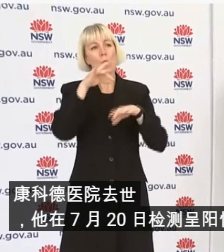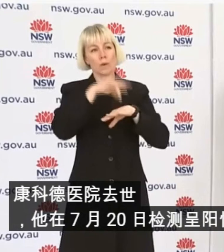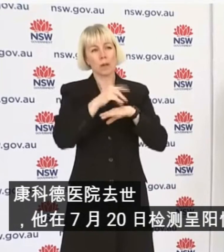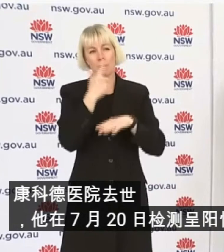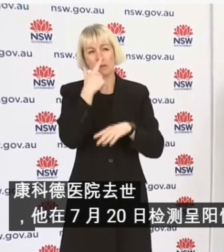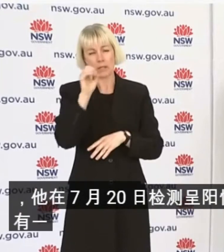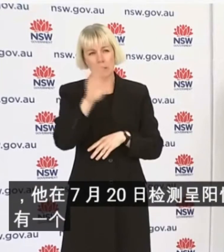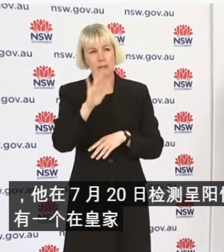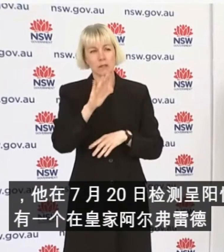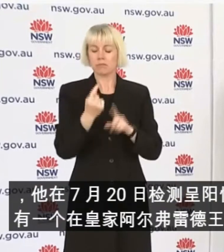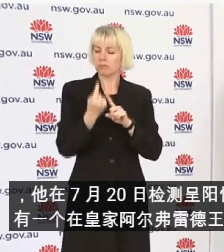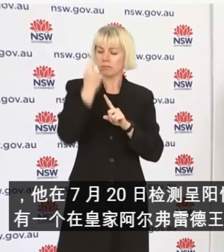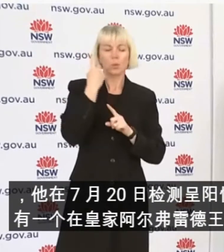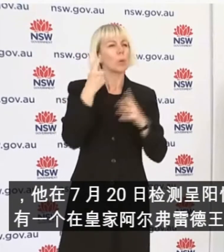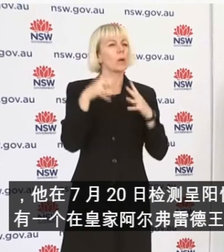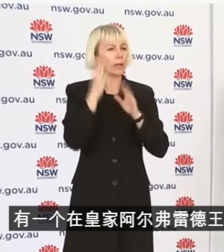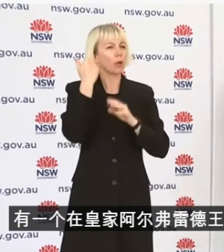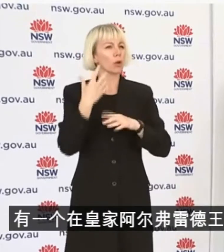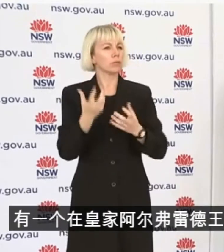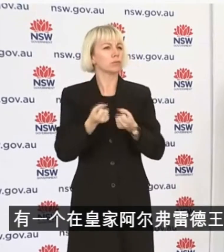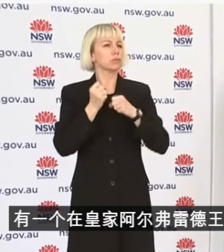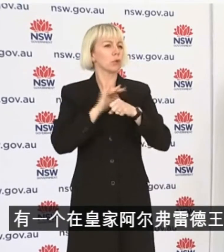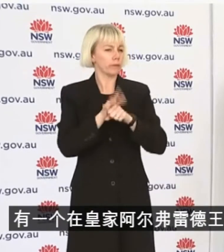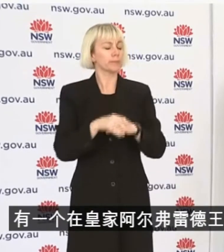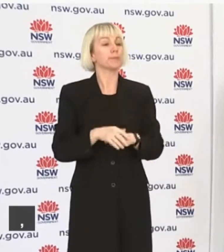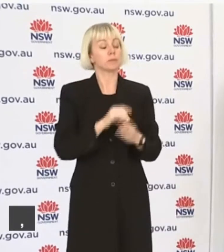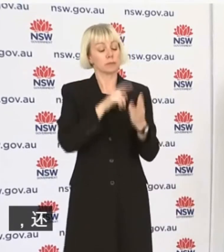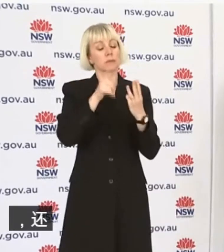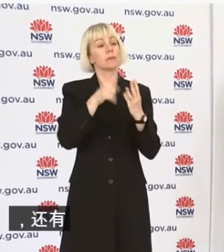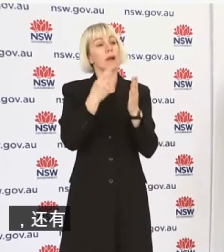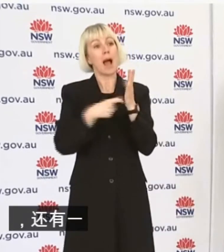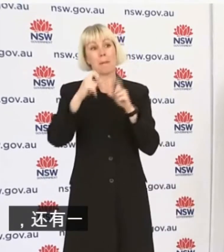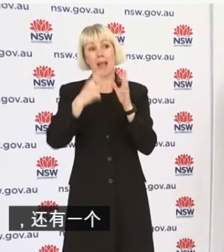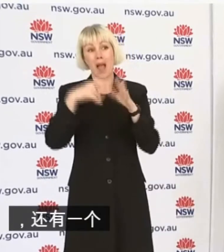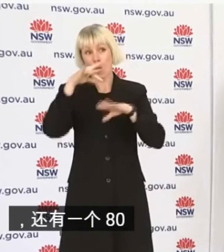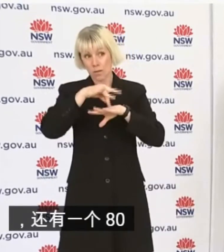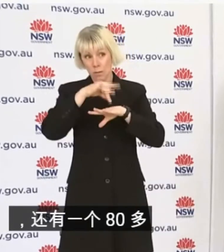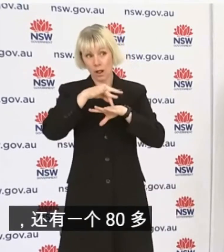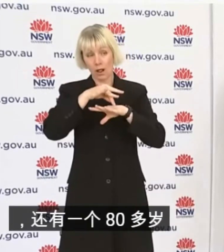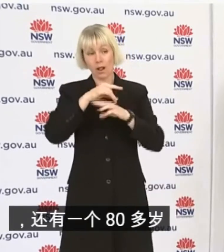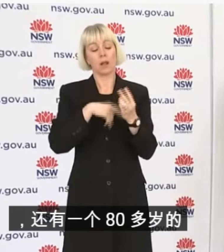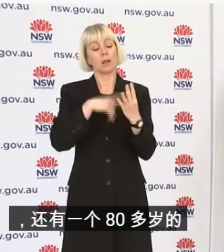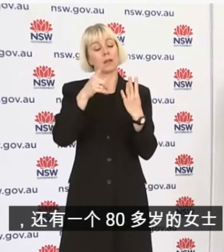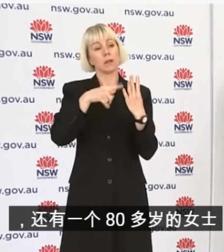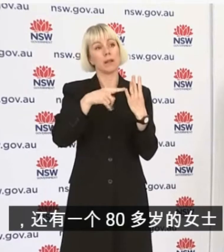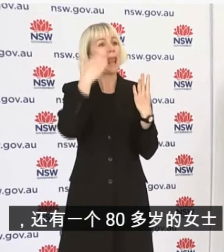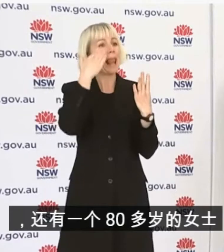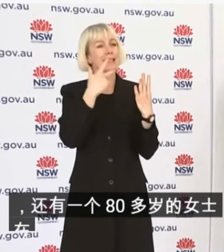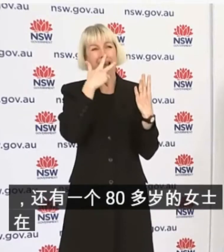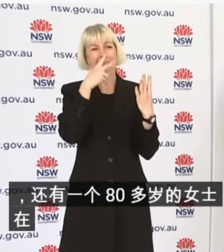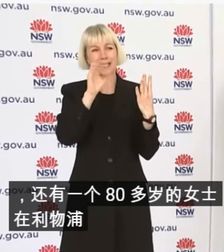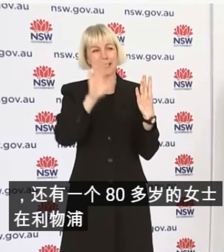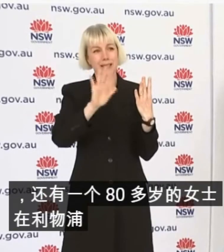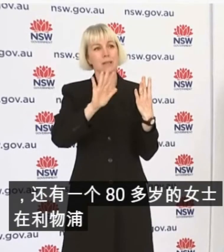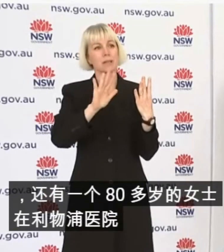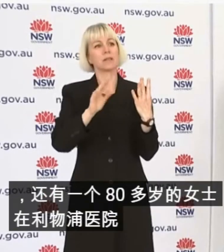20th. There was a man who died in Royal Prince Alfred Hospital, and there was also the lady in her 80s who